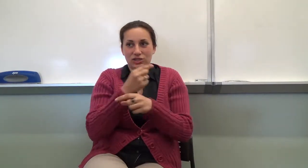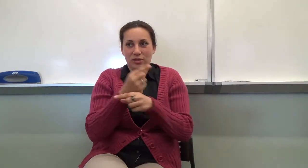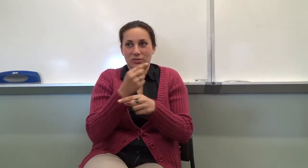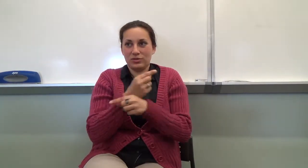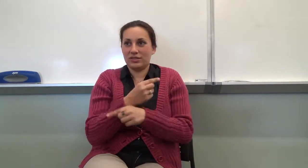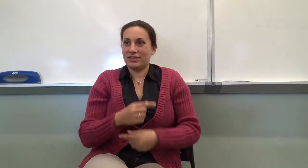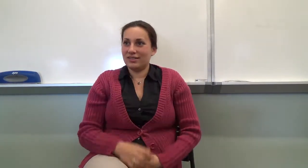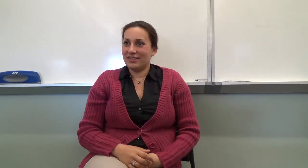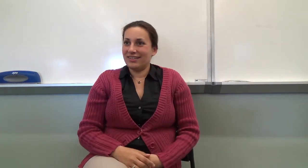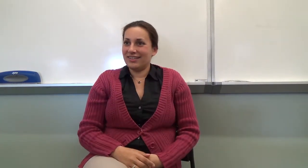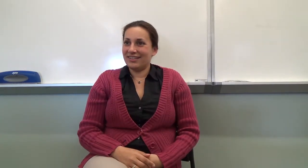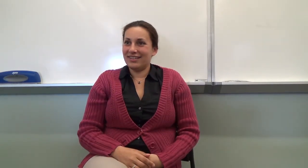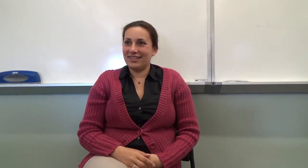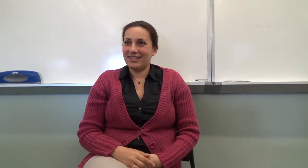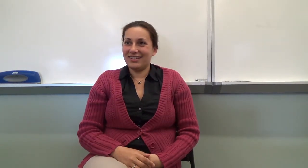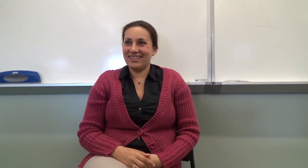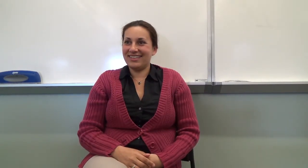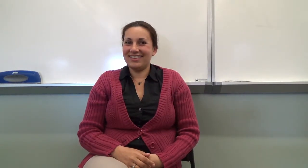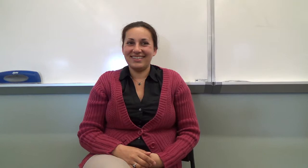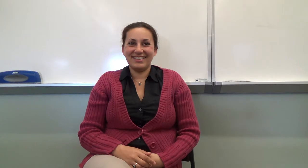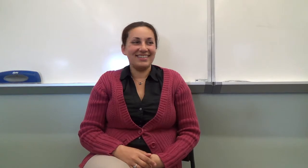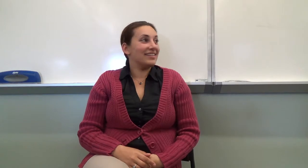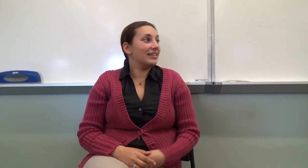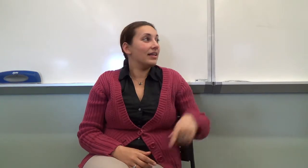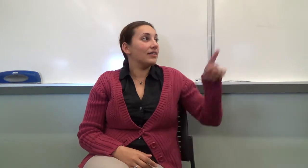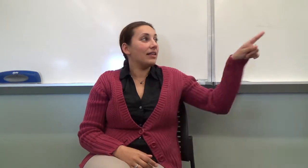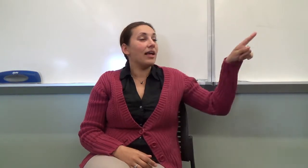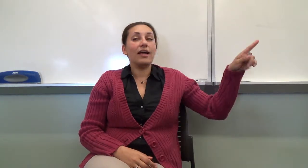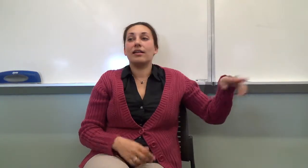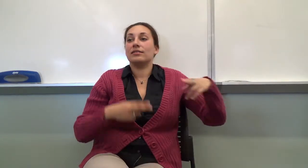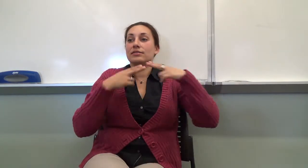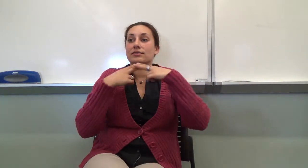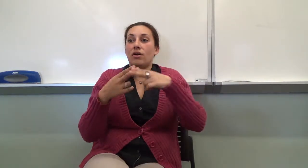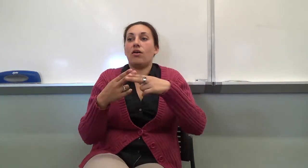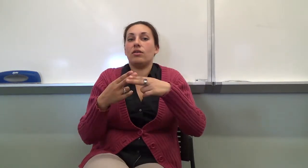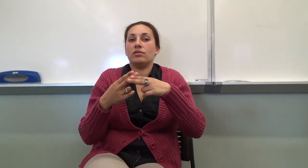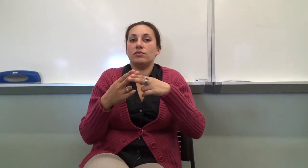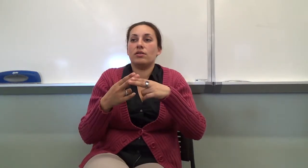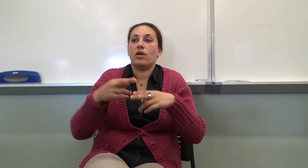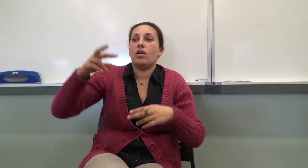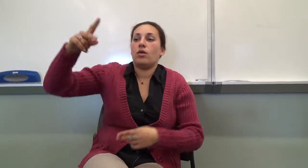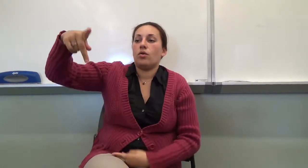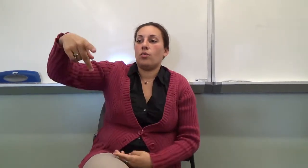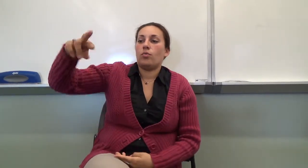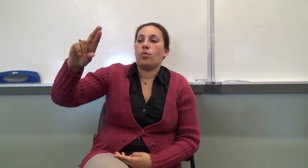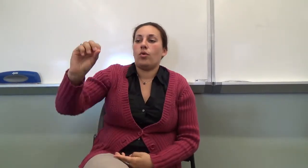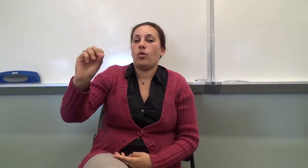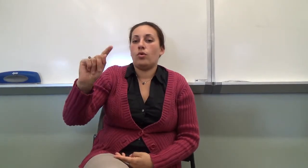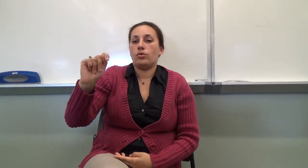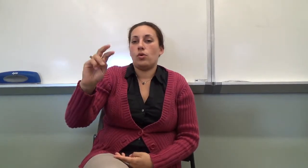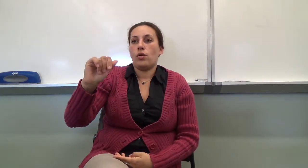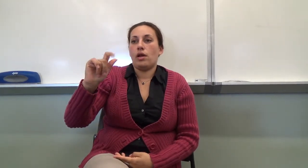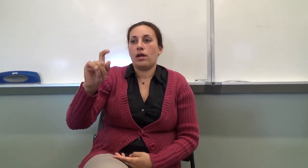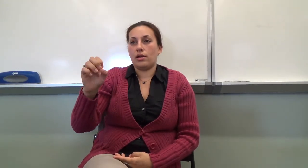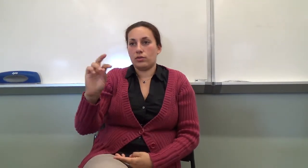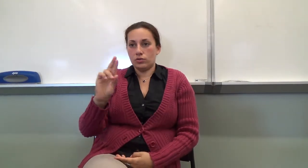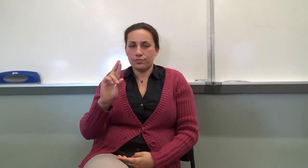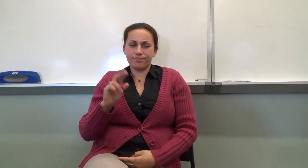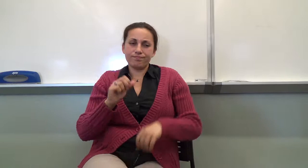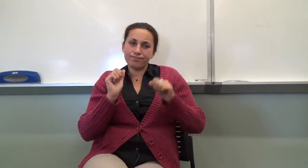This is something called a protractor. Now this is, meant to be used on paper. I'll try and use it to get that